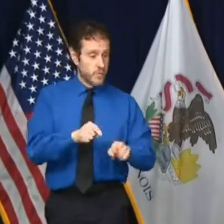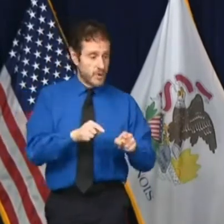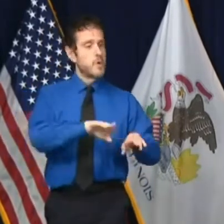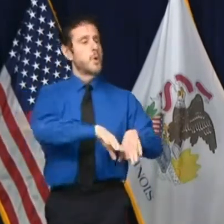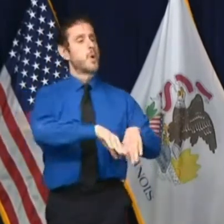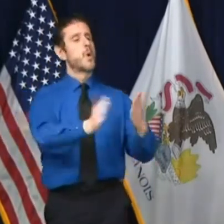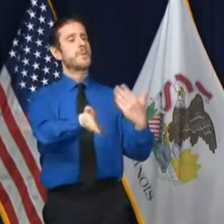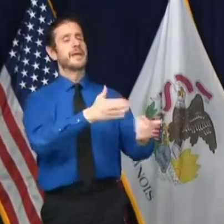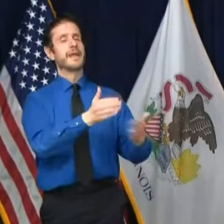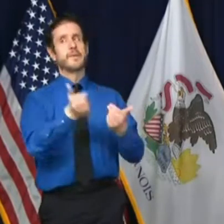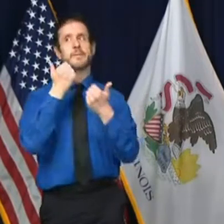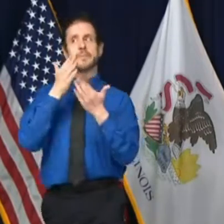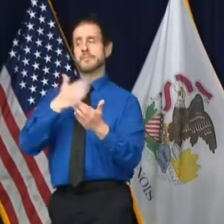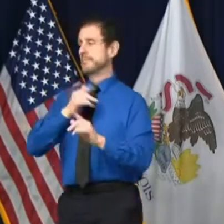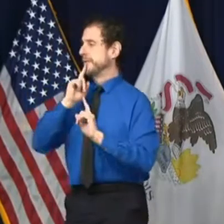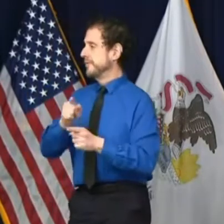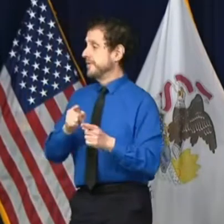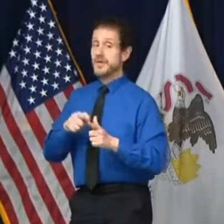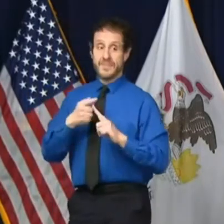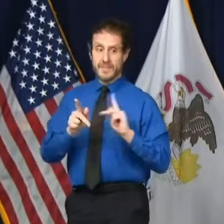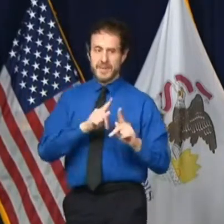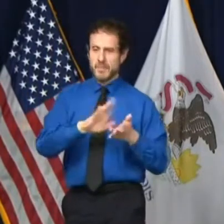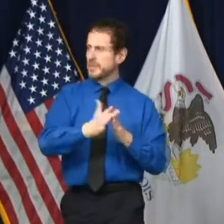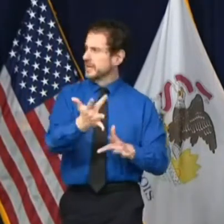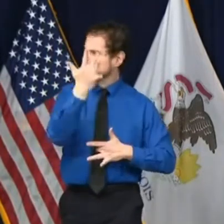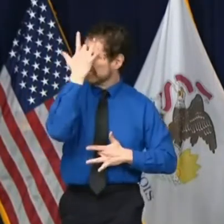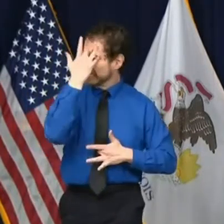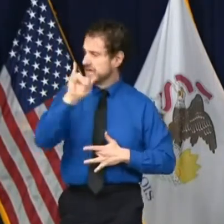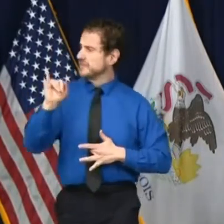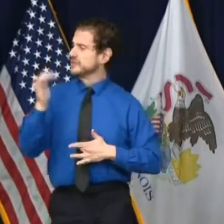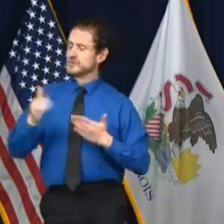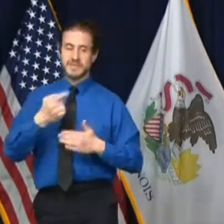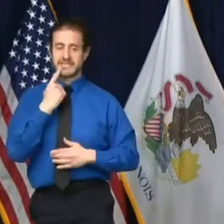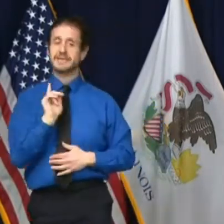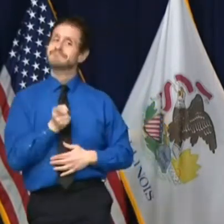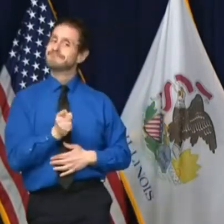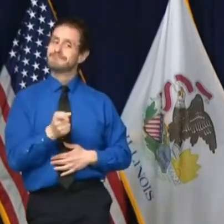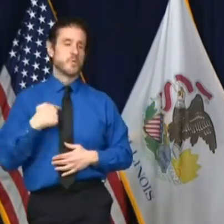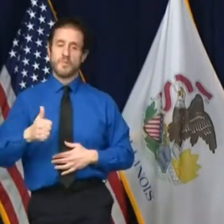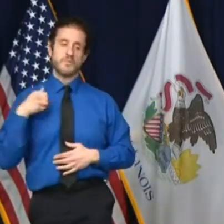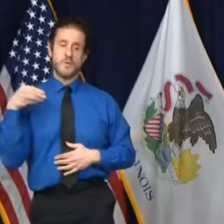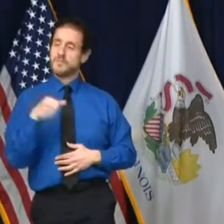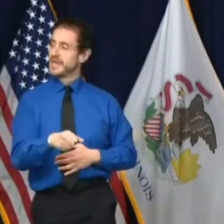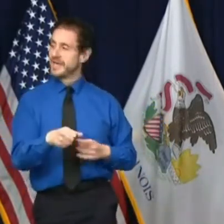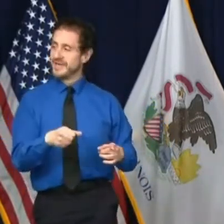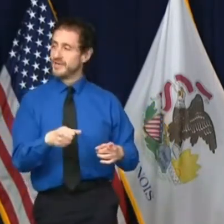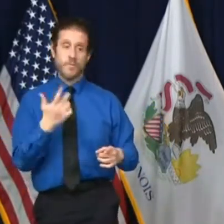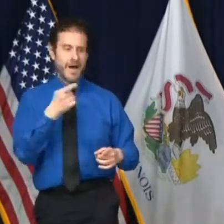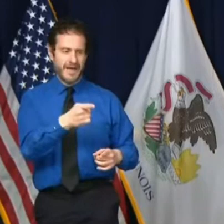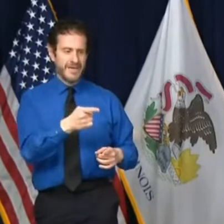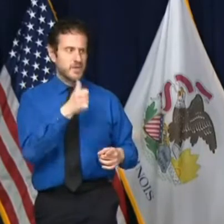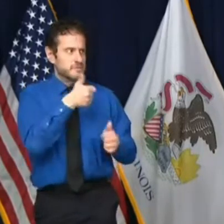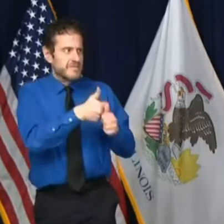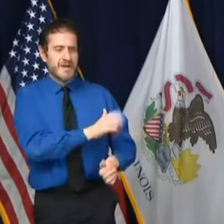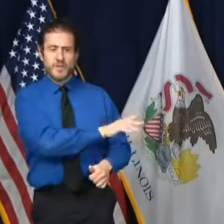liability, because it would not surprise me if insurance companies are found to not be required to